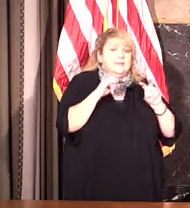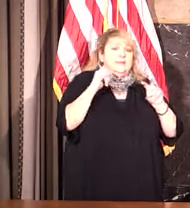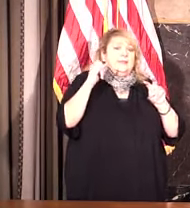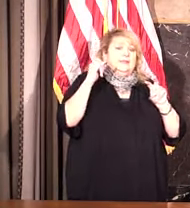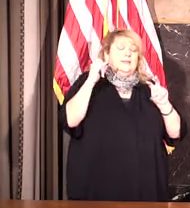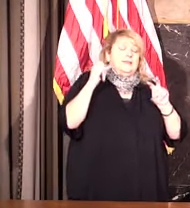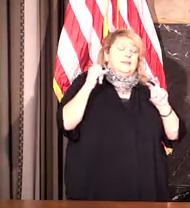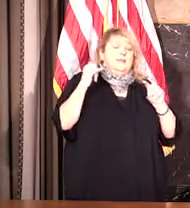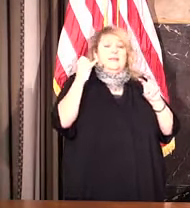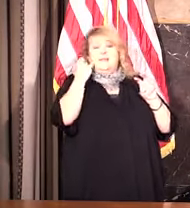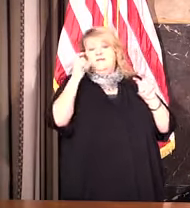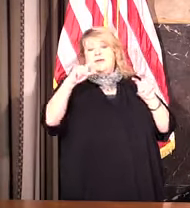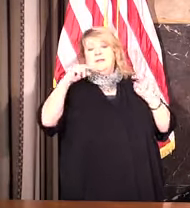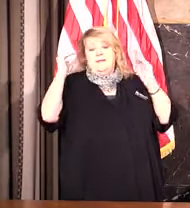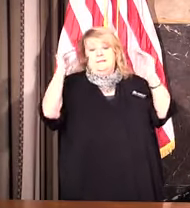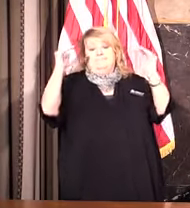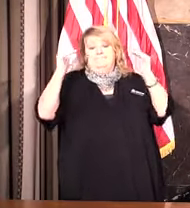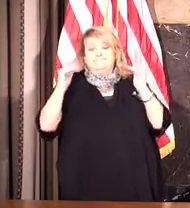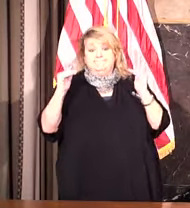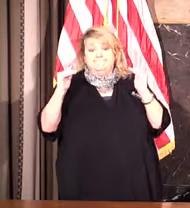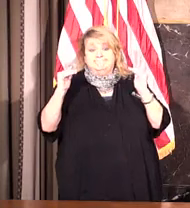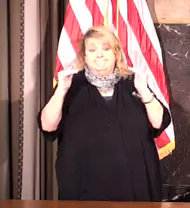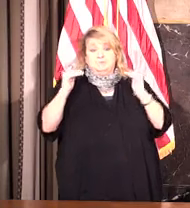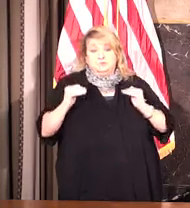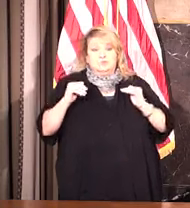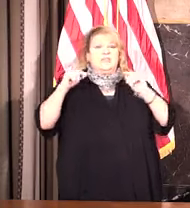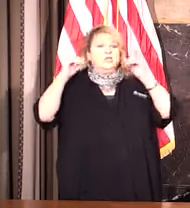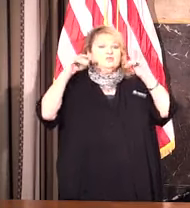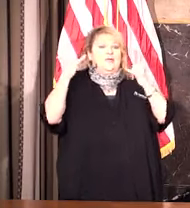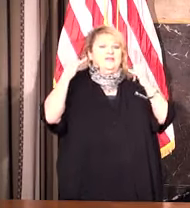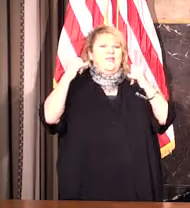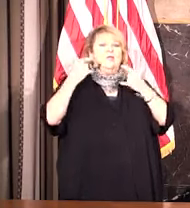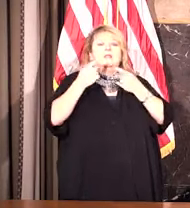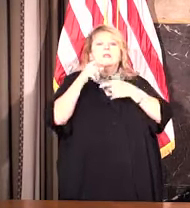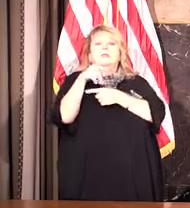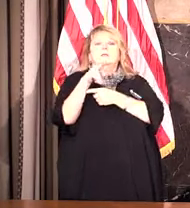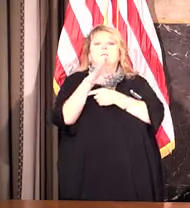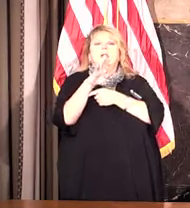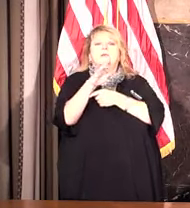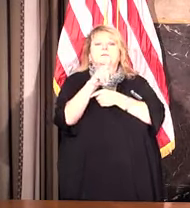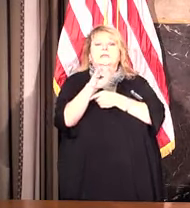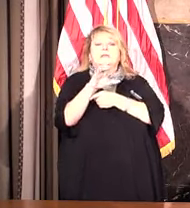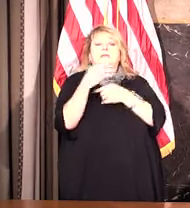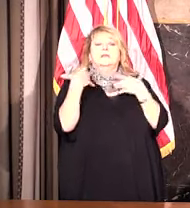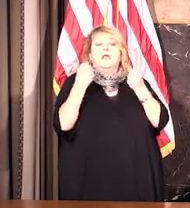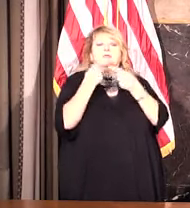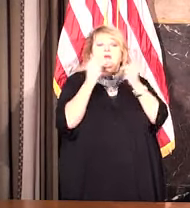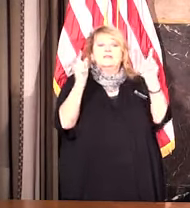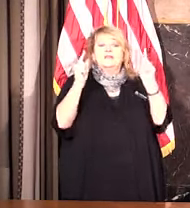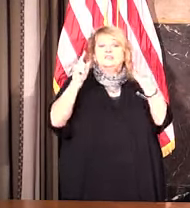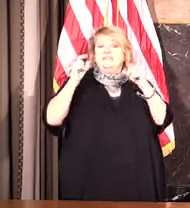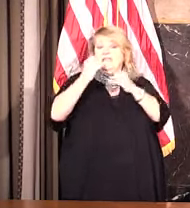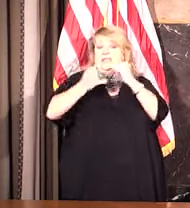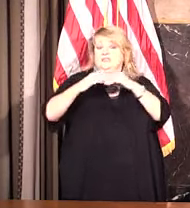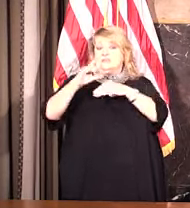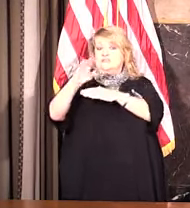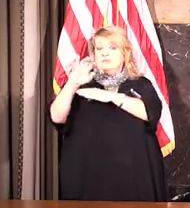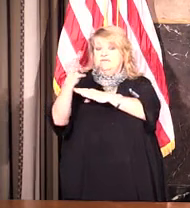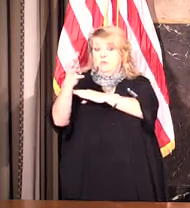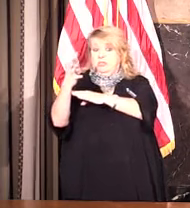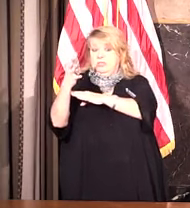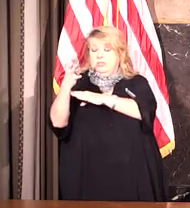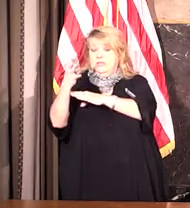by proclamation as it currently expires on December the 4th, or whether we have to do it before then, we will certainly let